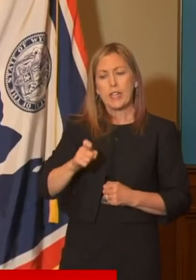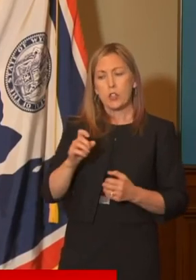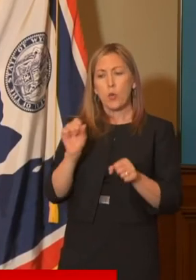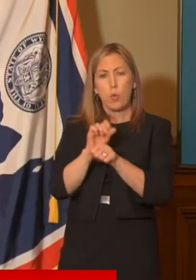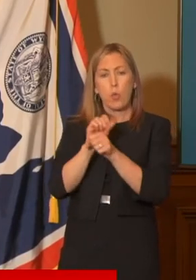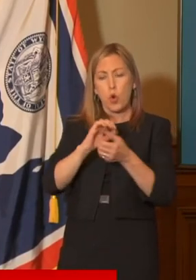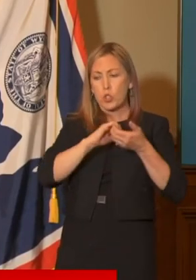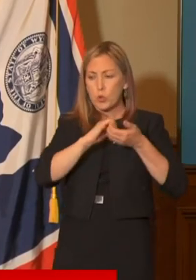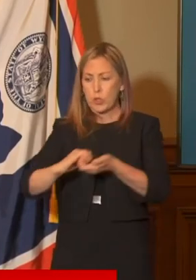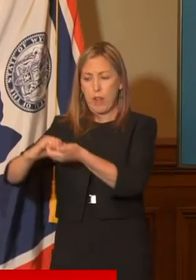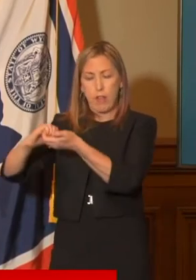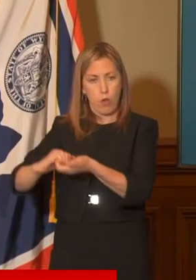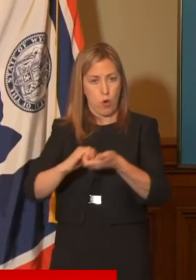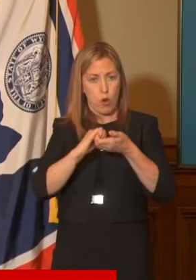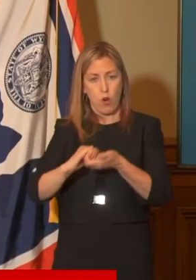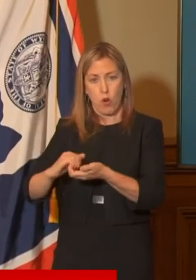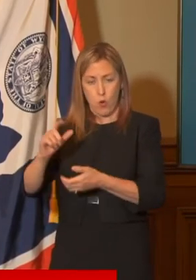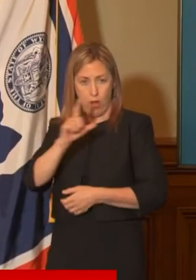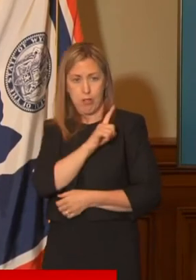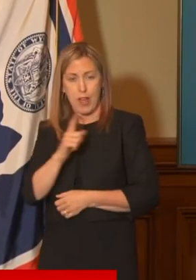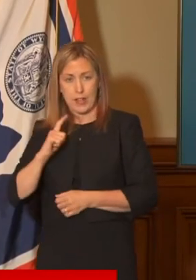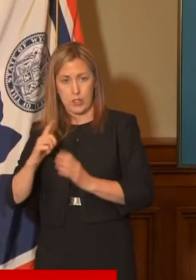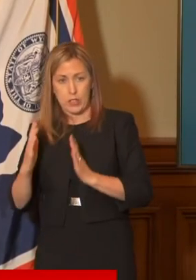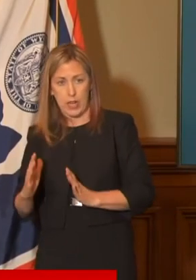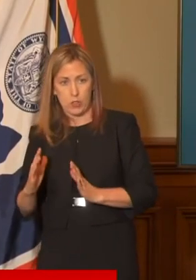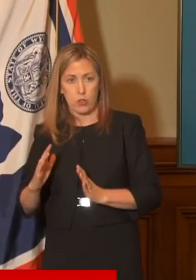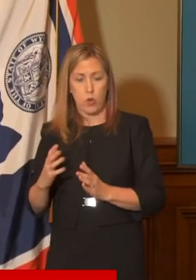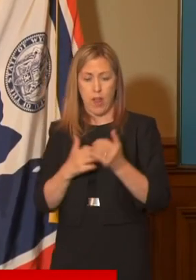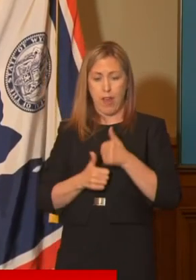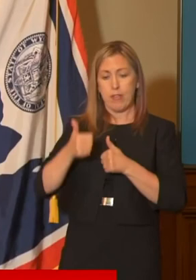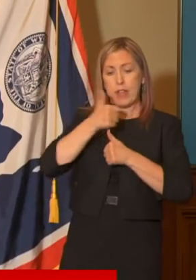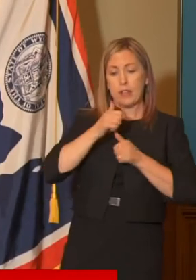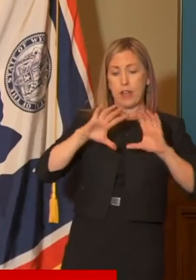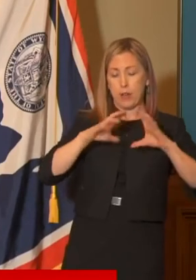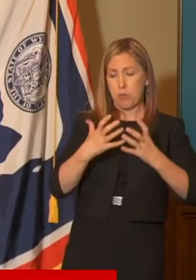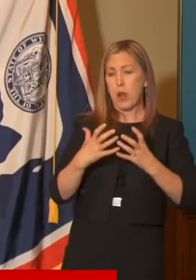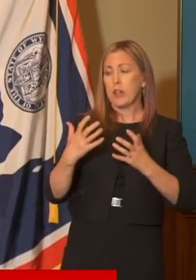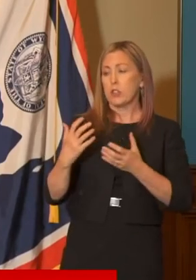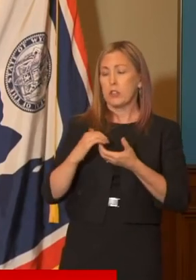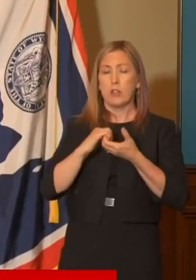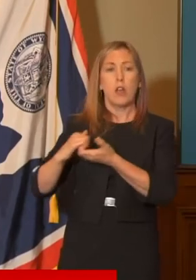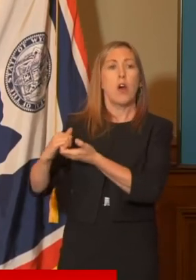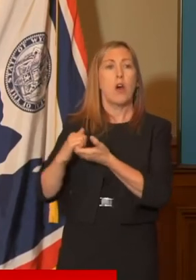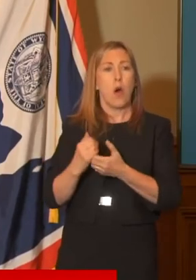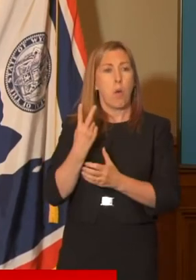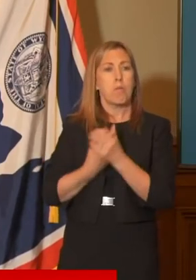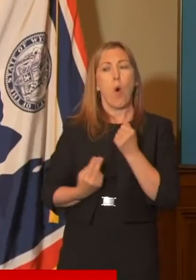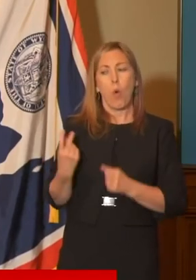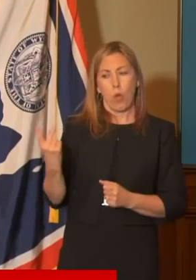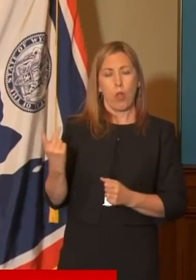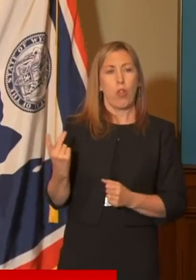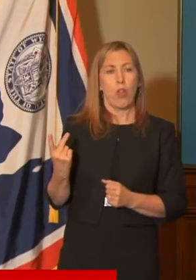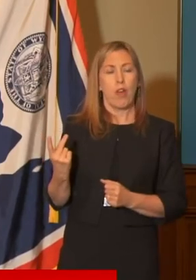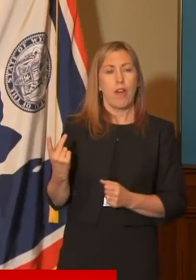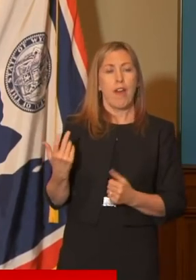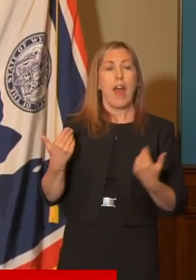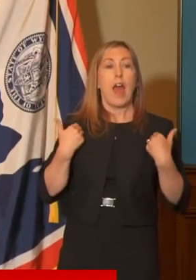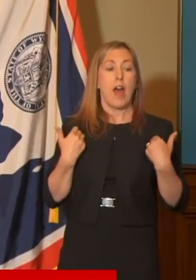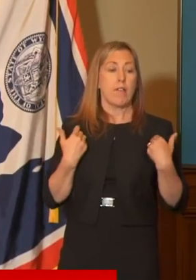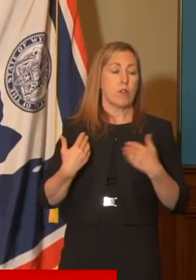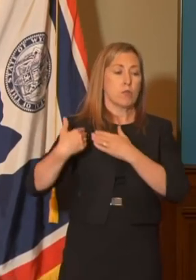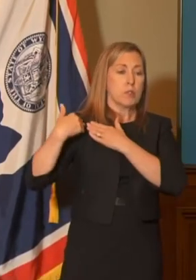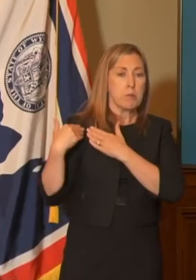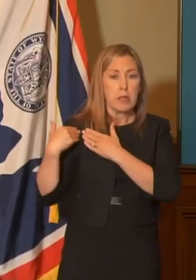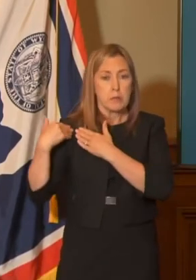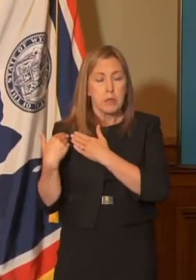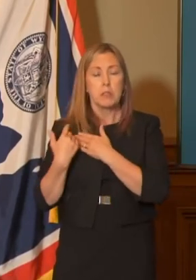between the legislature and the executive, because really we both have responsibilities. The challenge is how do